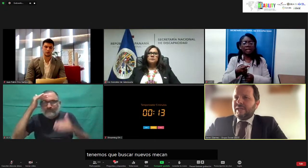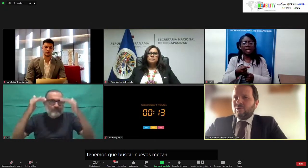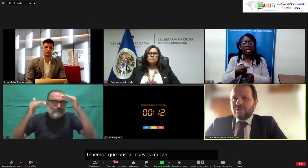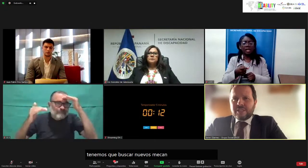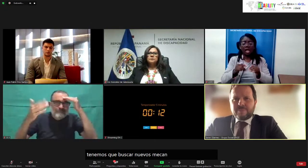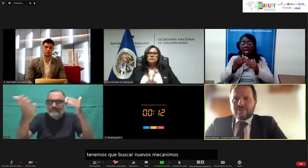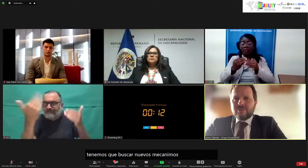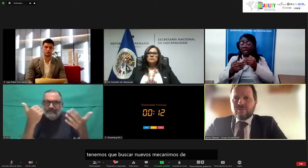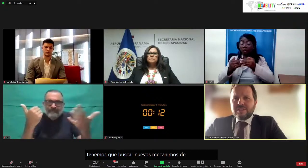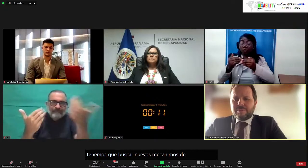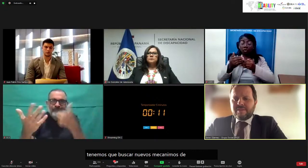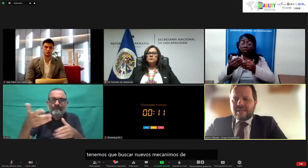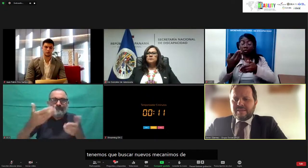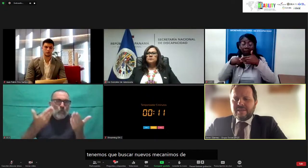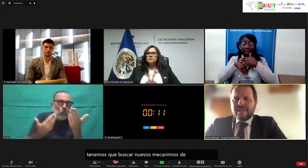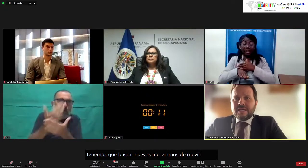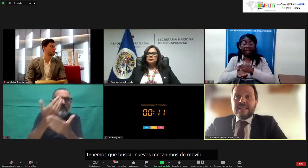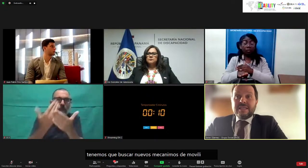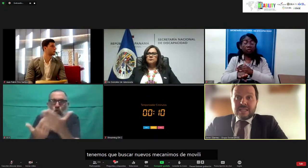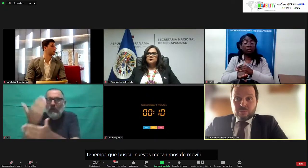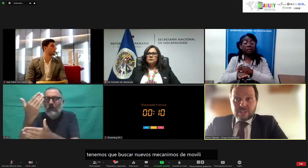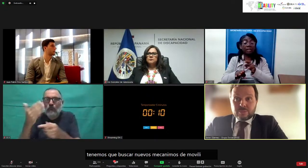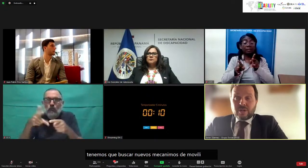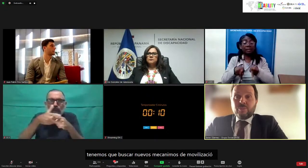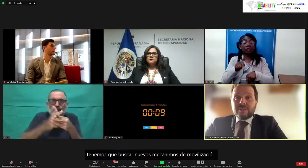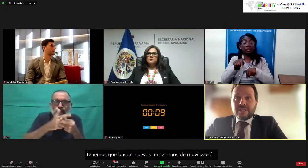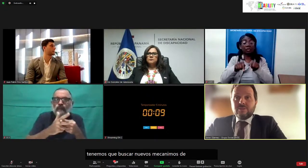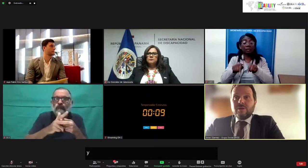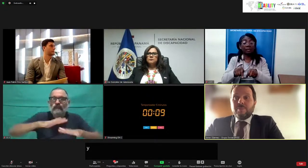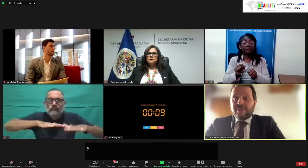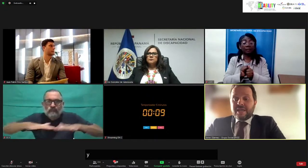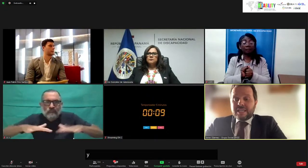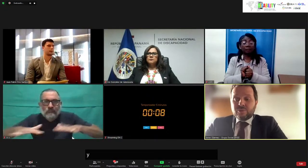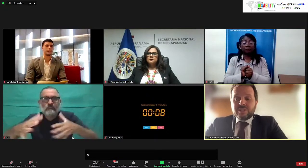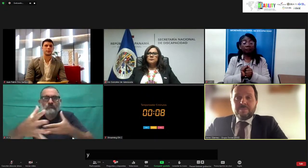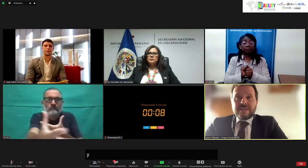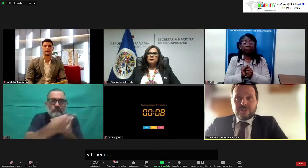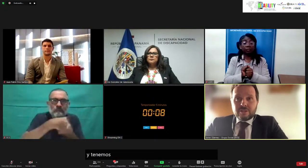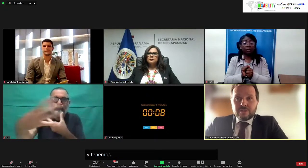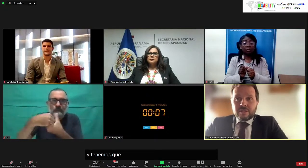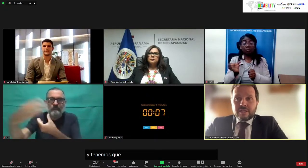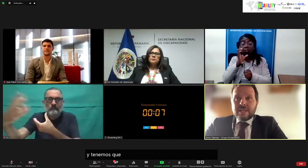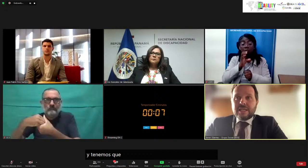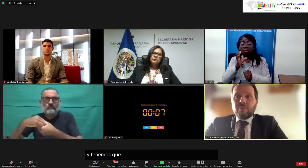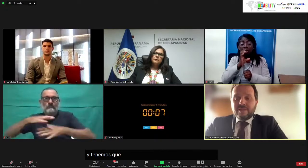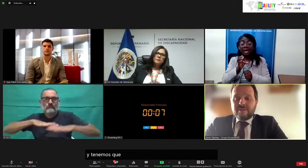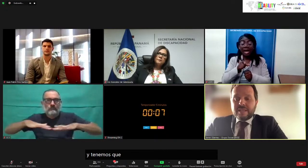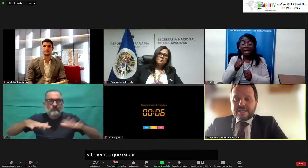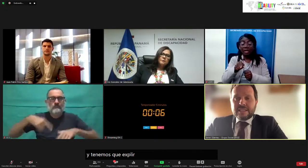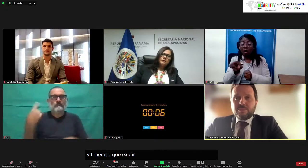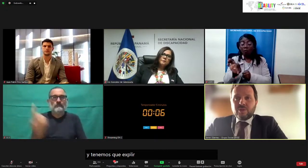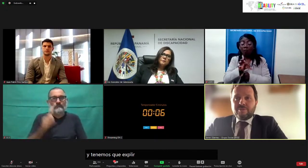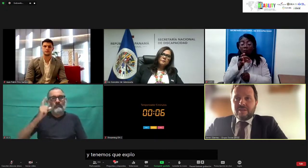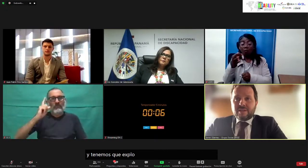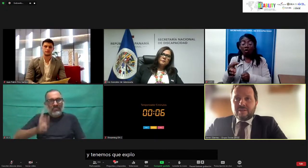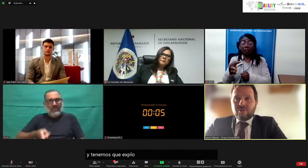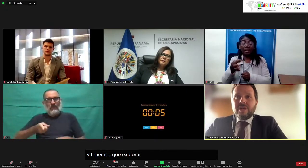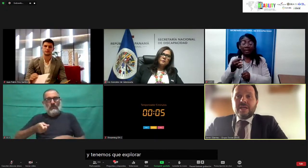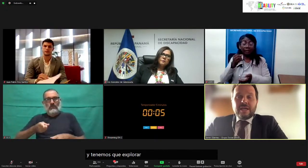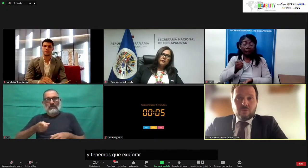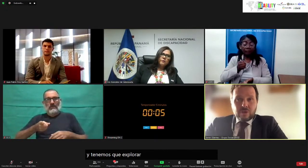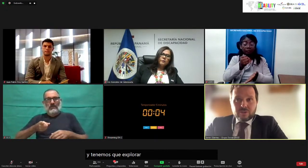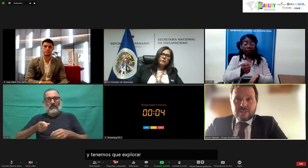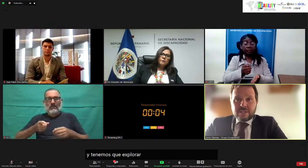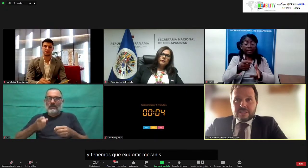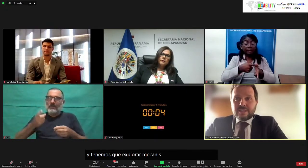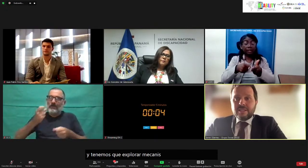private investment towards the mechanisms promoting the inclusion of persons of